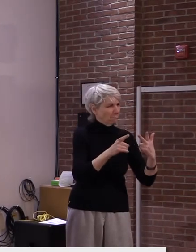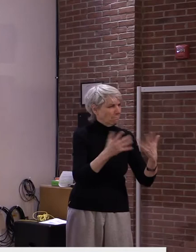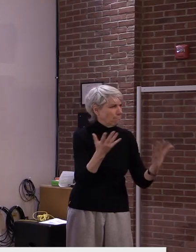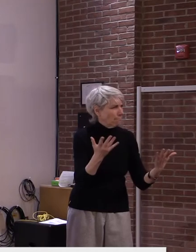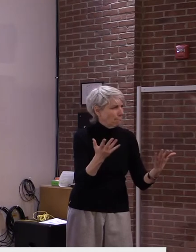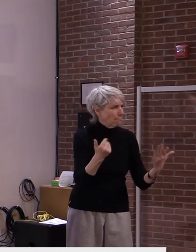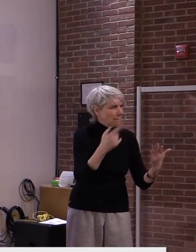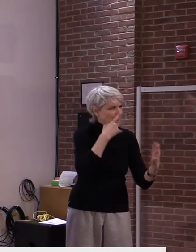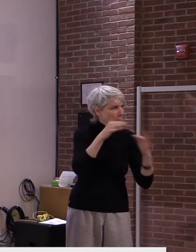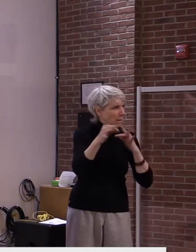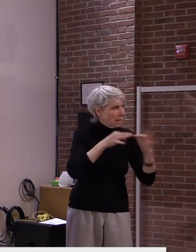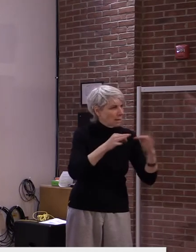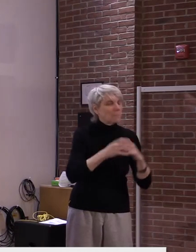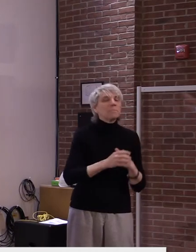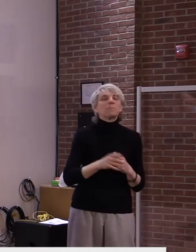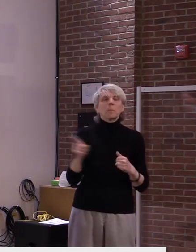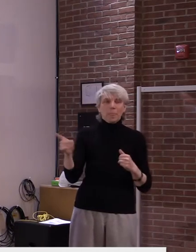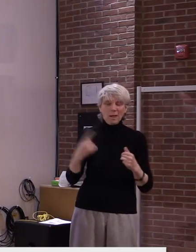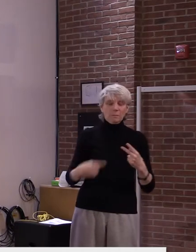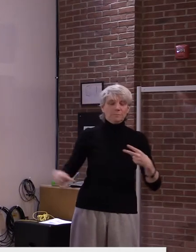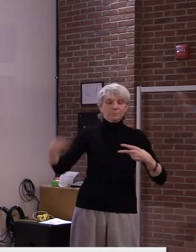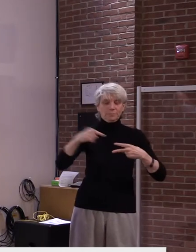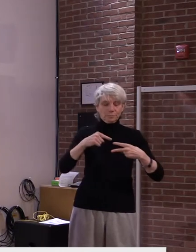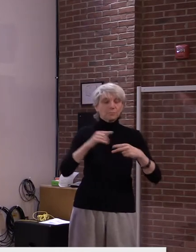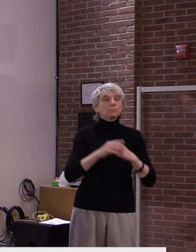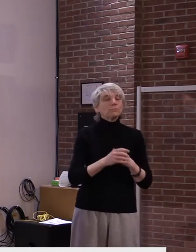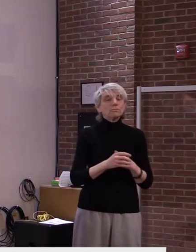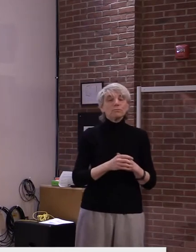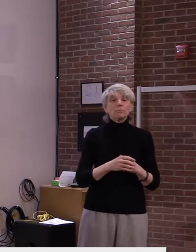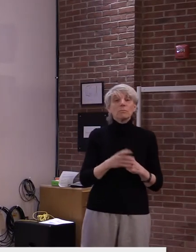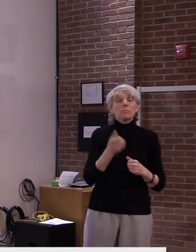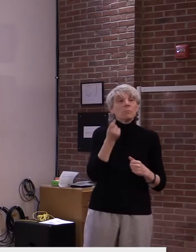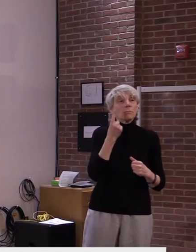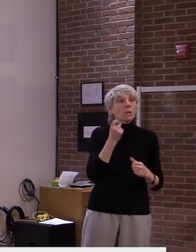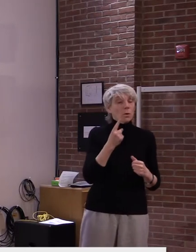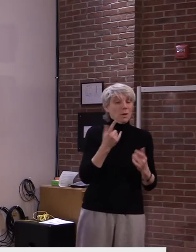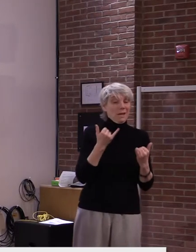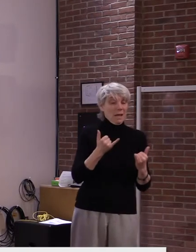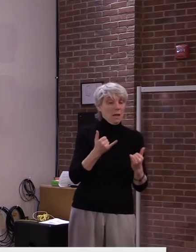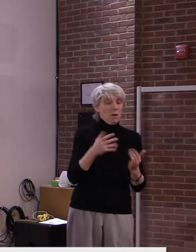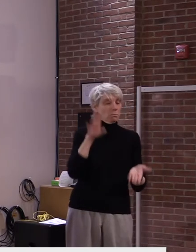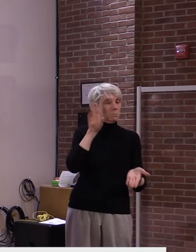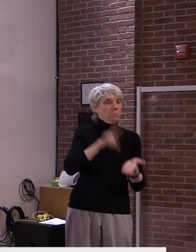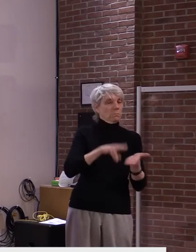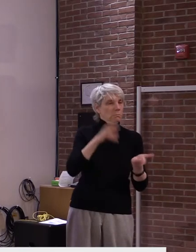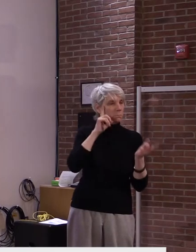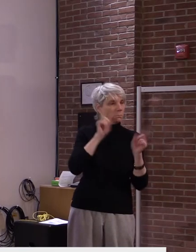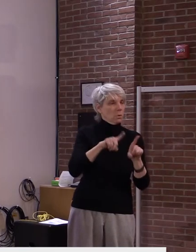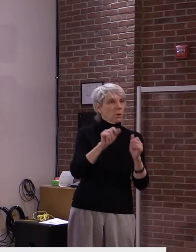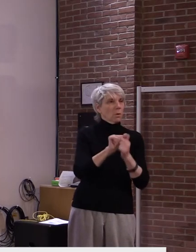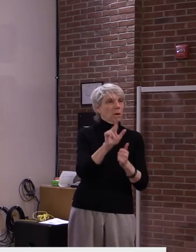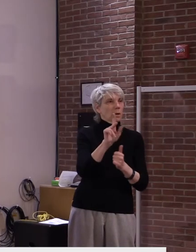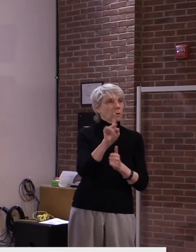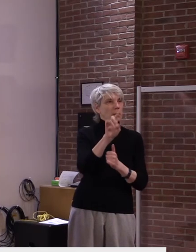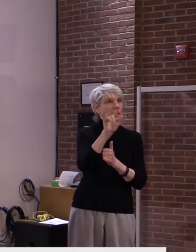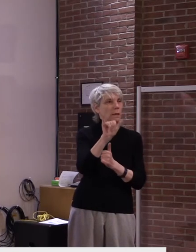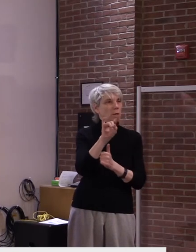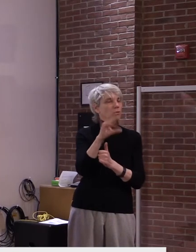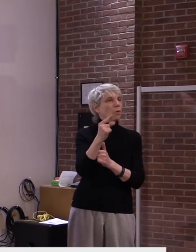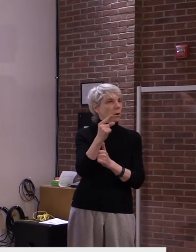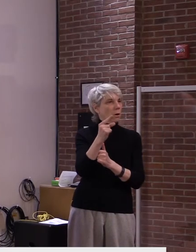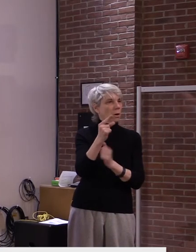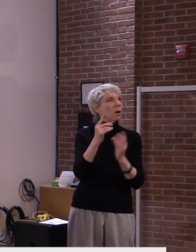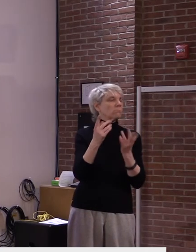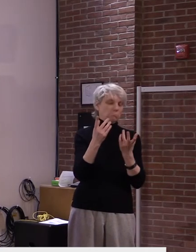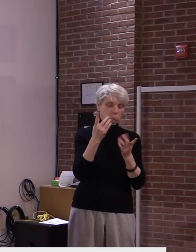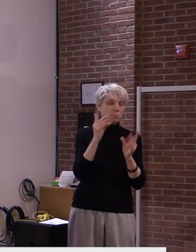Sean, I'll take the first one. Obviously, our agreement right now with our partnership is with Kinney's, but we're looking at locations down there